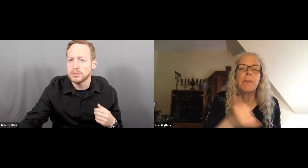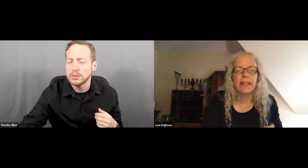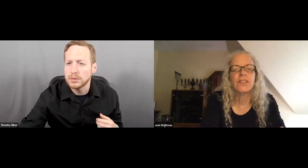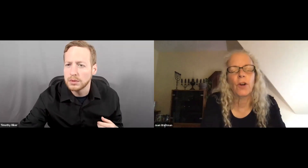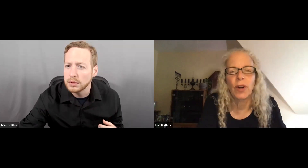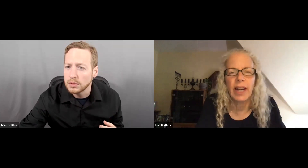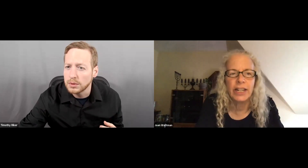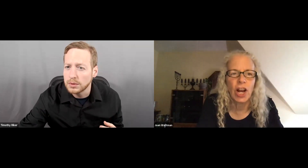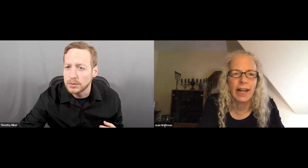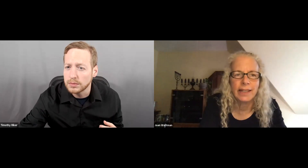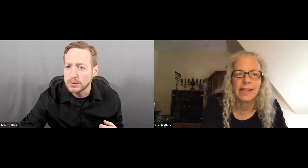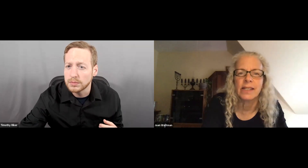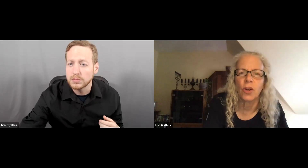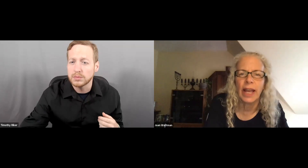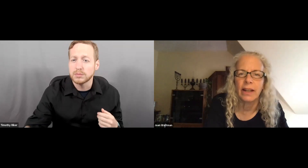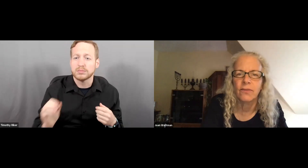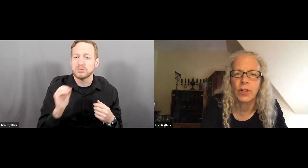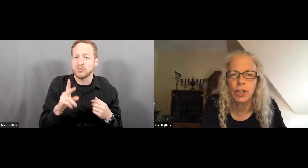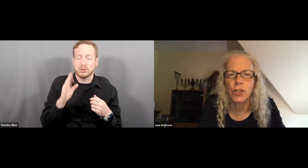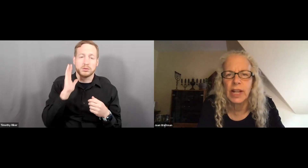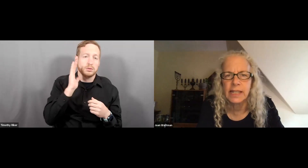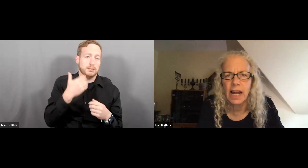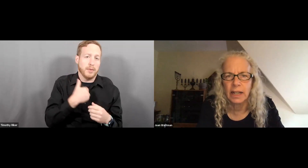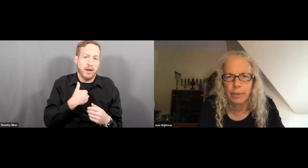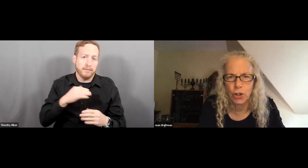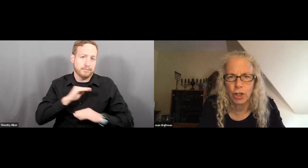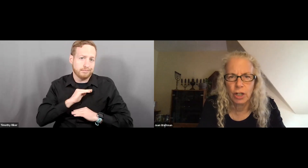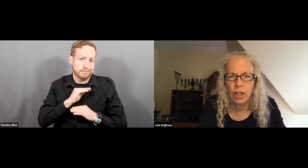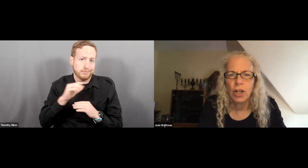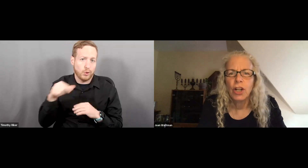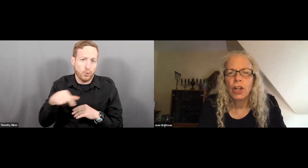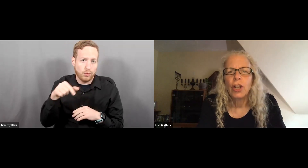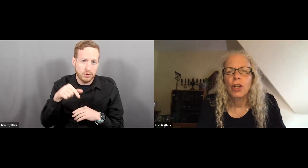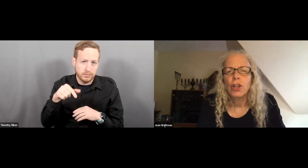It's Bethany's phone, HI, it says. Okay, very good. So that's not a commissioner.